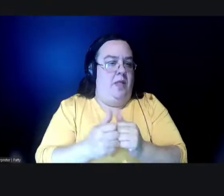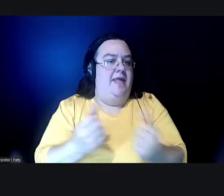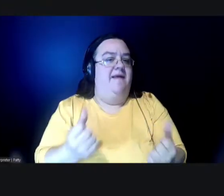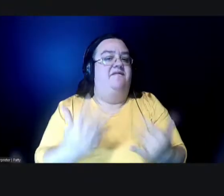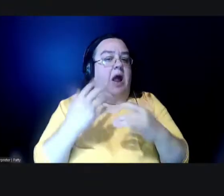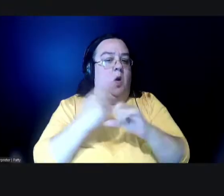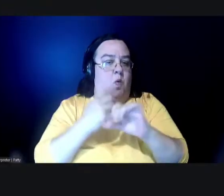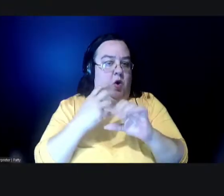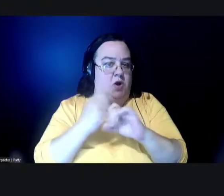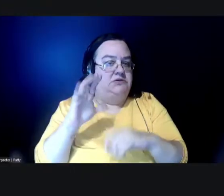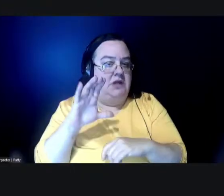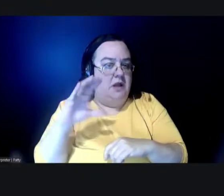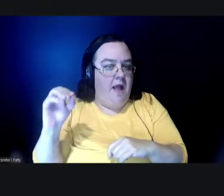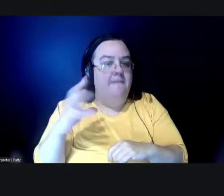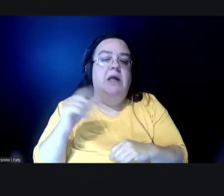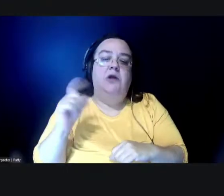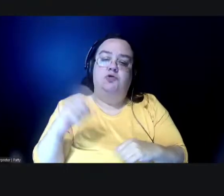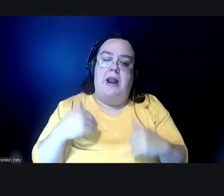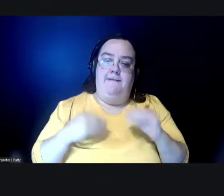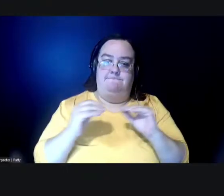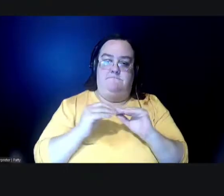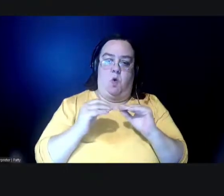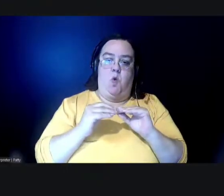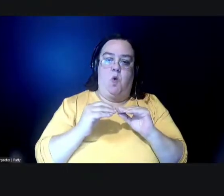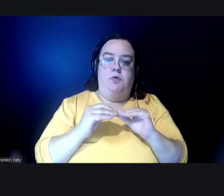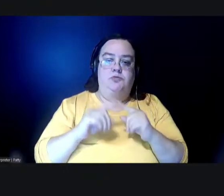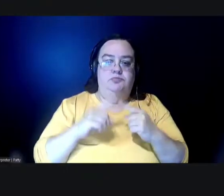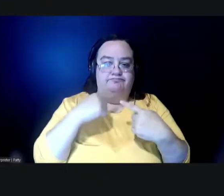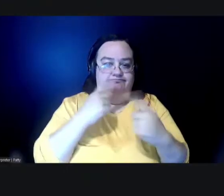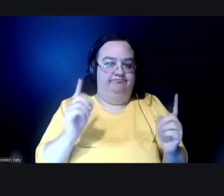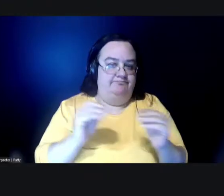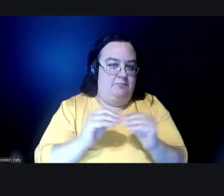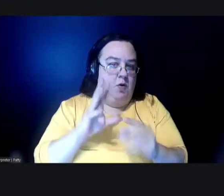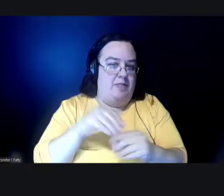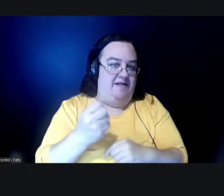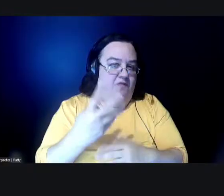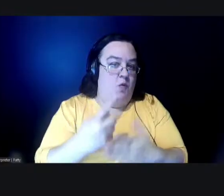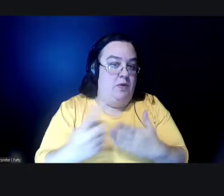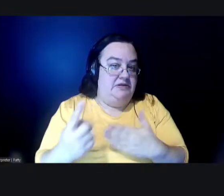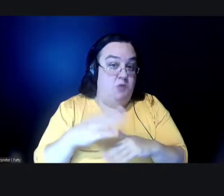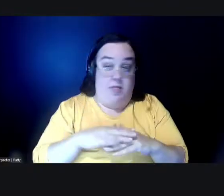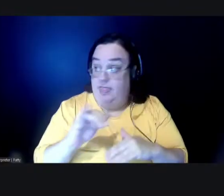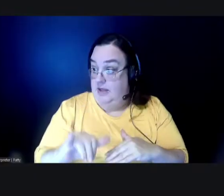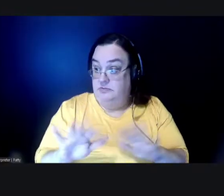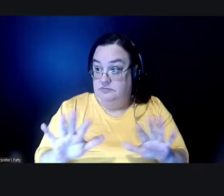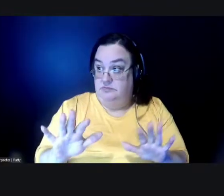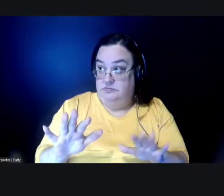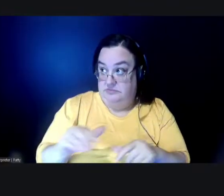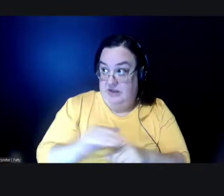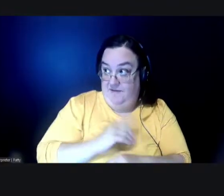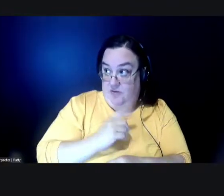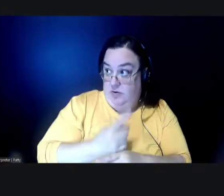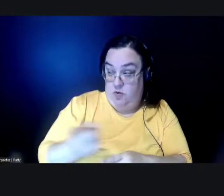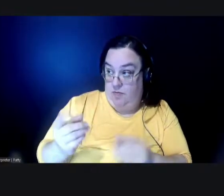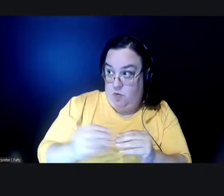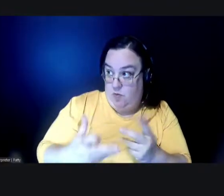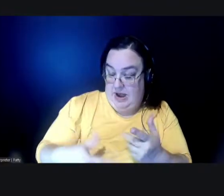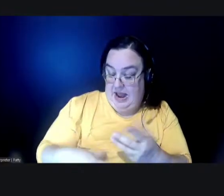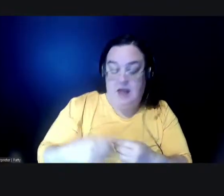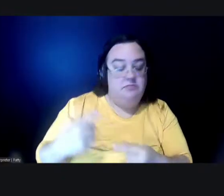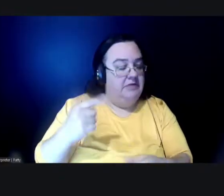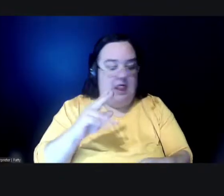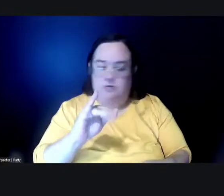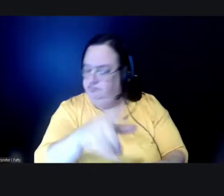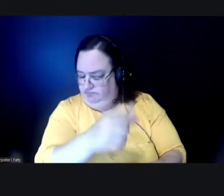company, and should have more to say in a few weeks on it. Does that cover it? Do you have anything to add? That covers it.